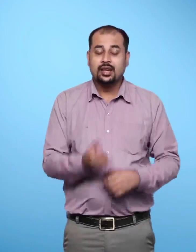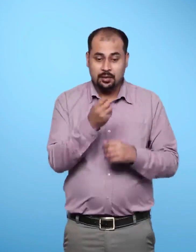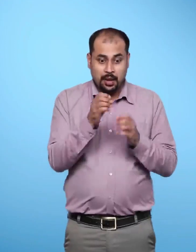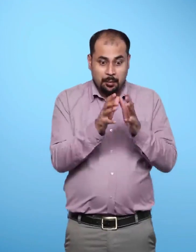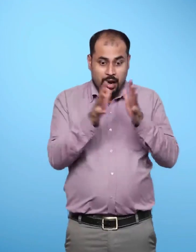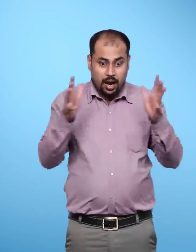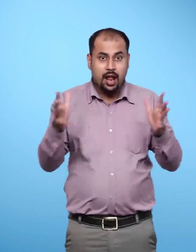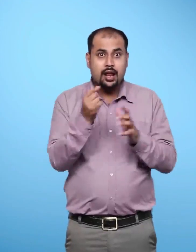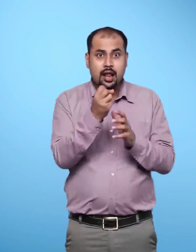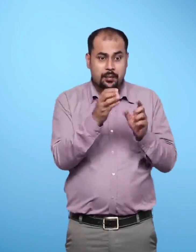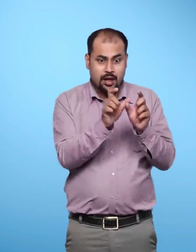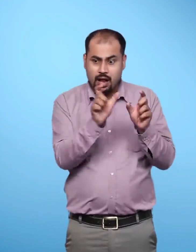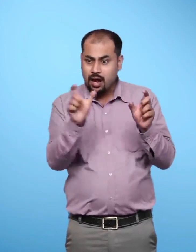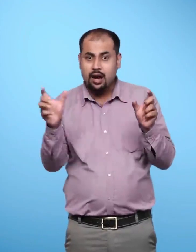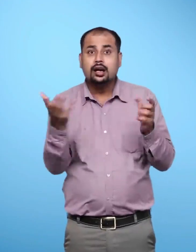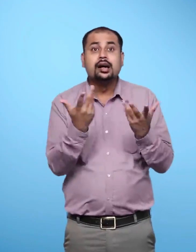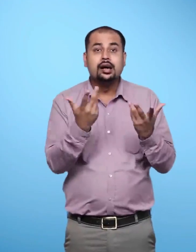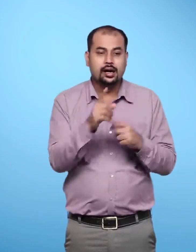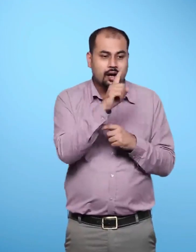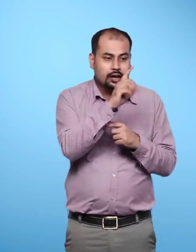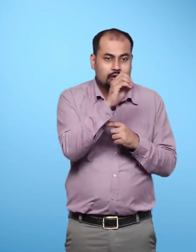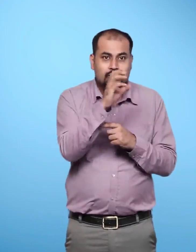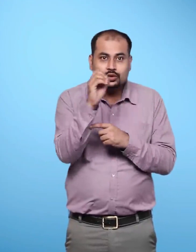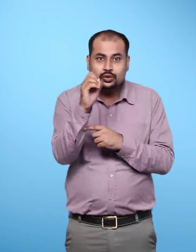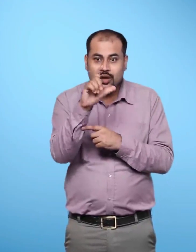We also have a name for this big number.